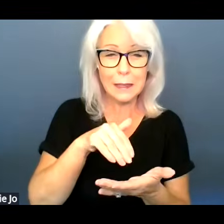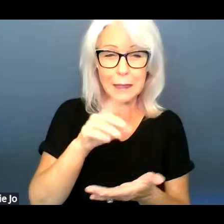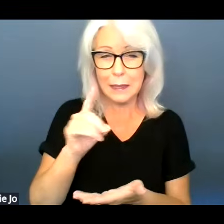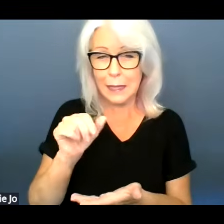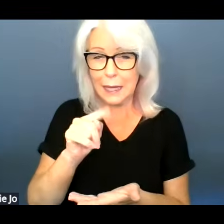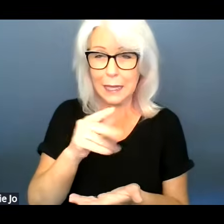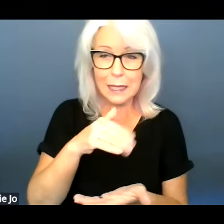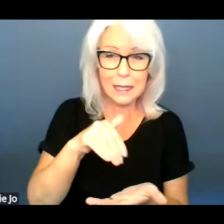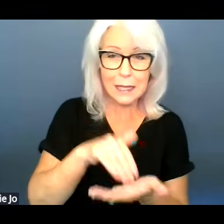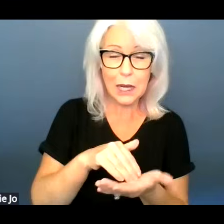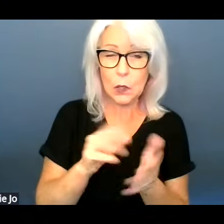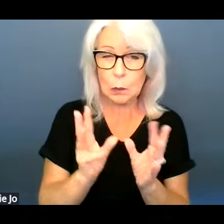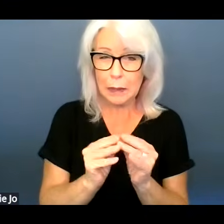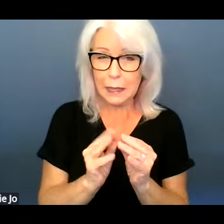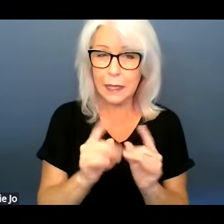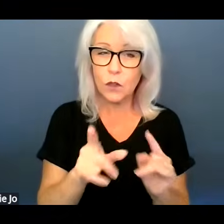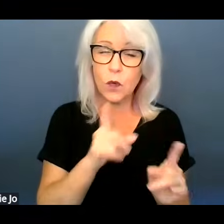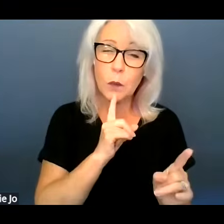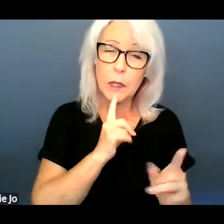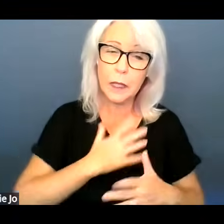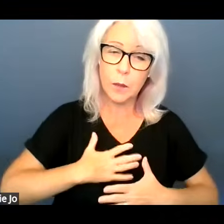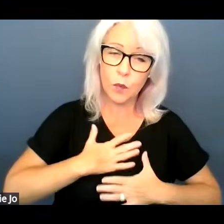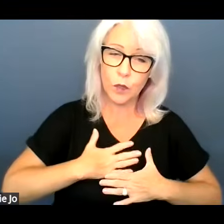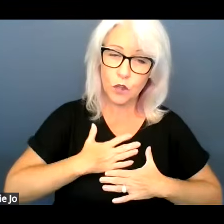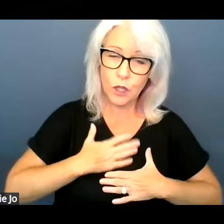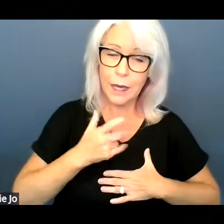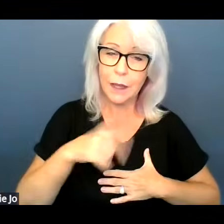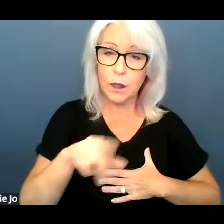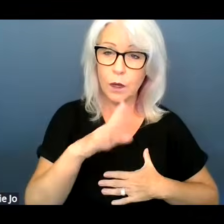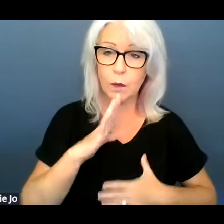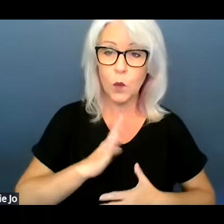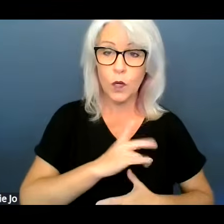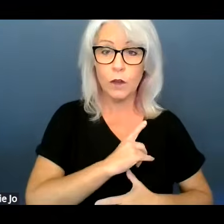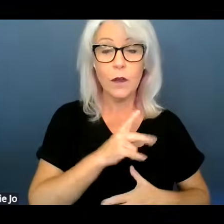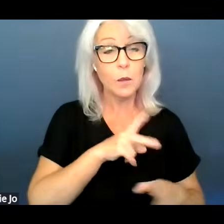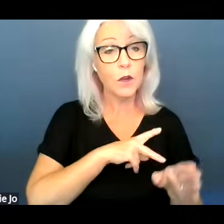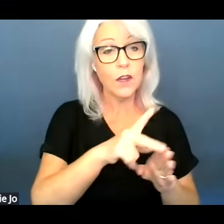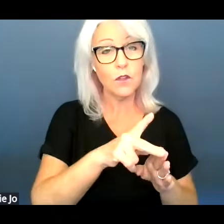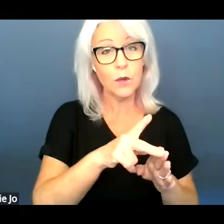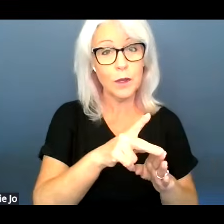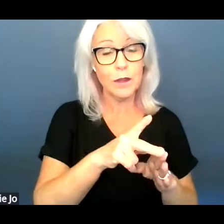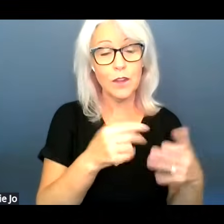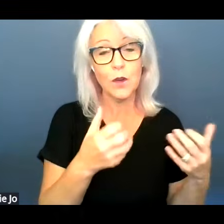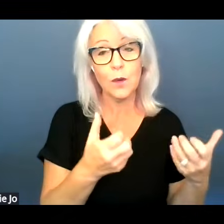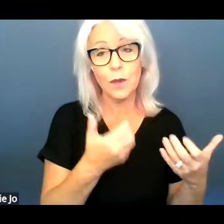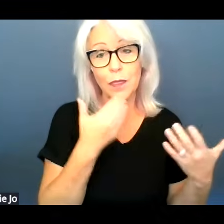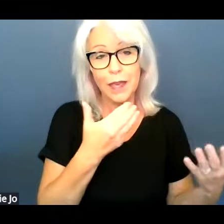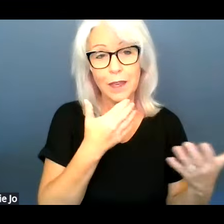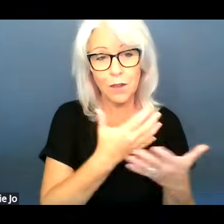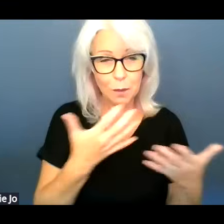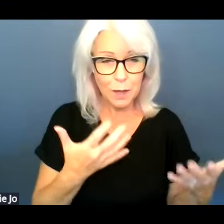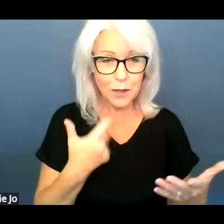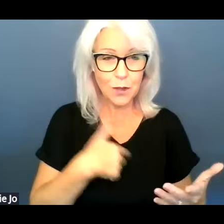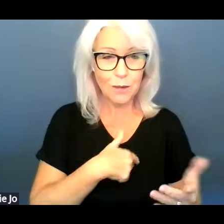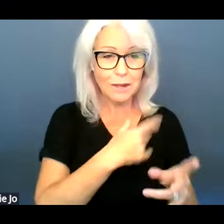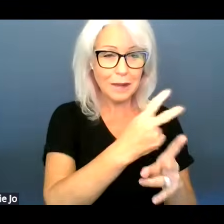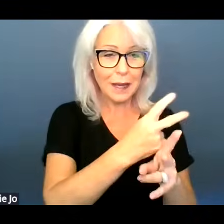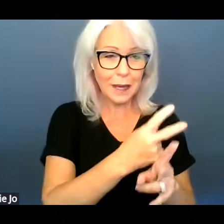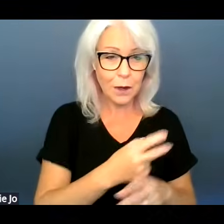I really appreciate the board's professionalism in all this. And thank you so much. And that's all I really got. Take care. Thank you.